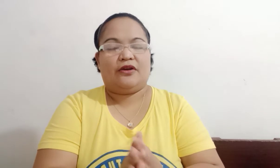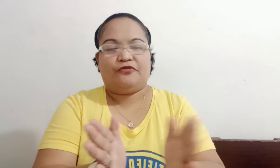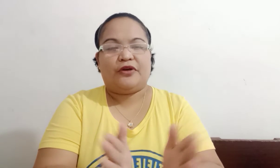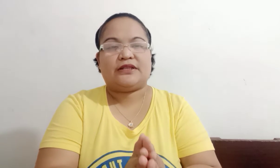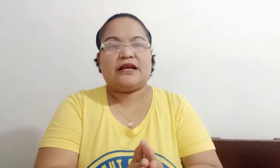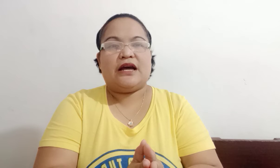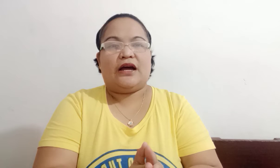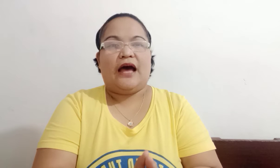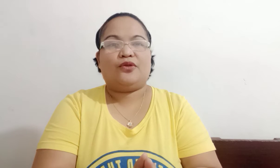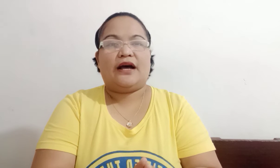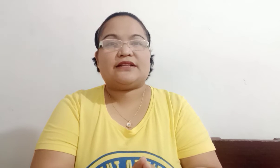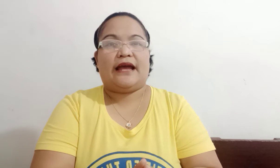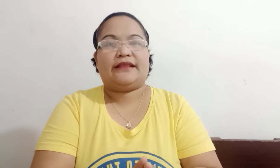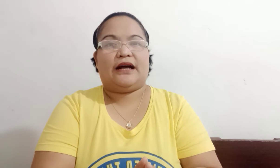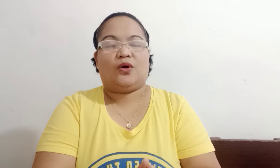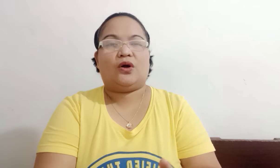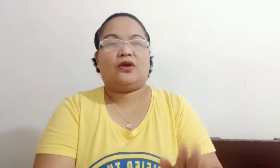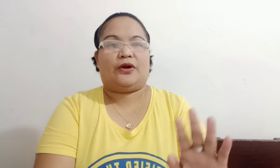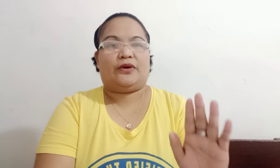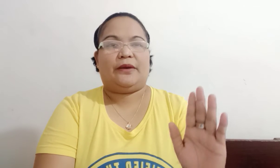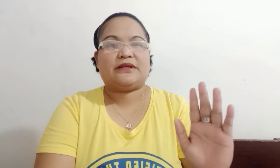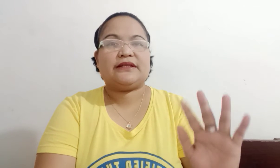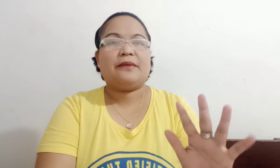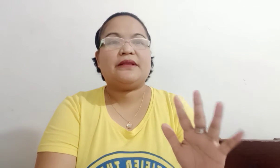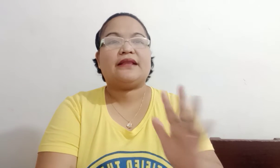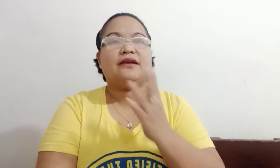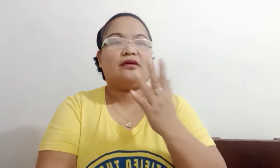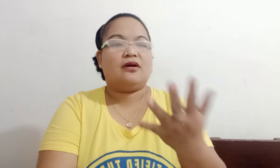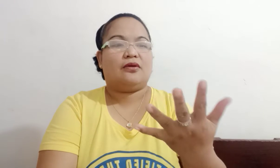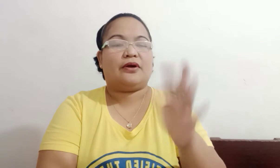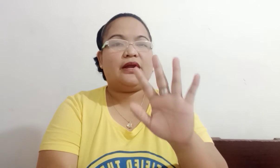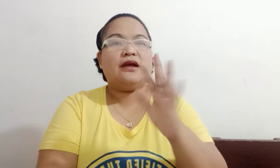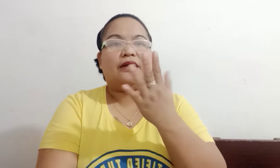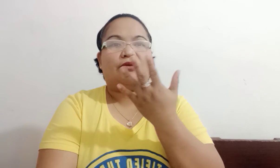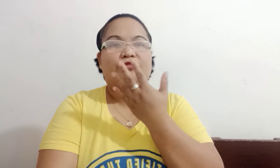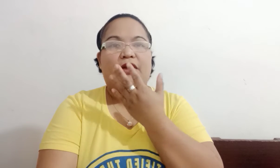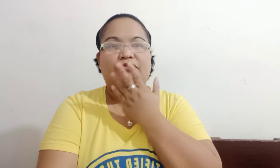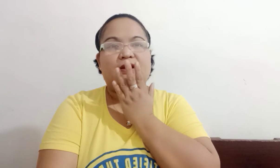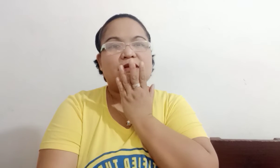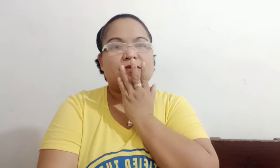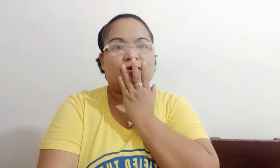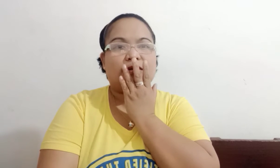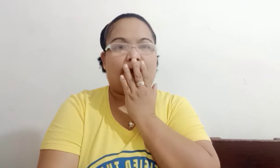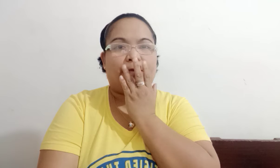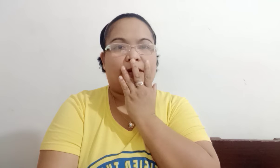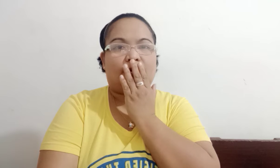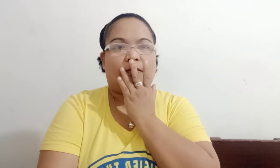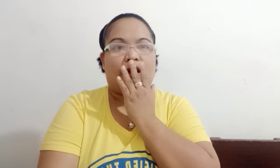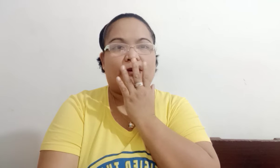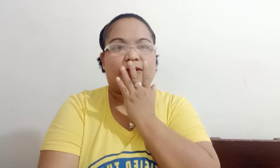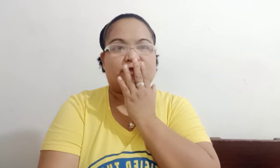first, ano ang sign ng color? Okay. Pag sinabi natin color, yung five fingers mo at topping your mouth is